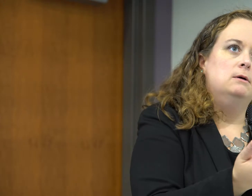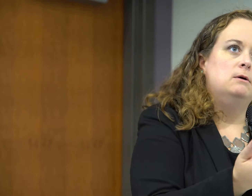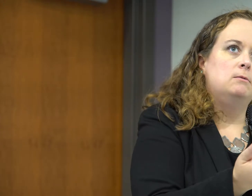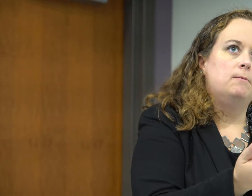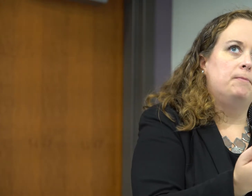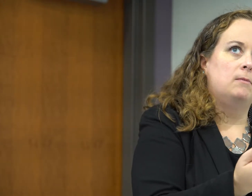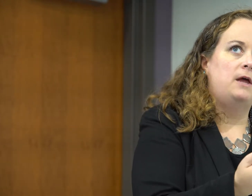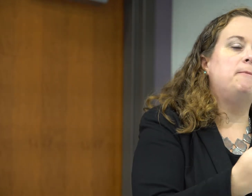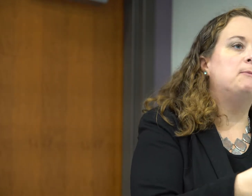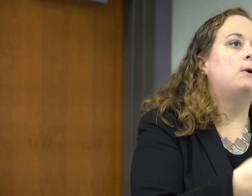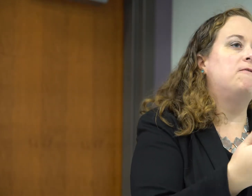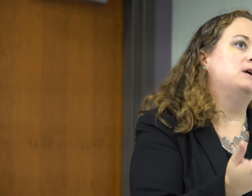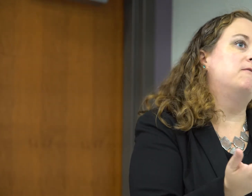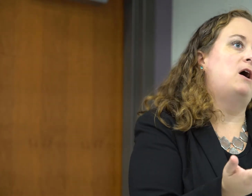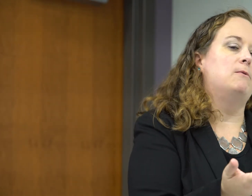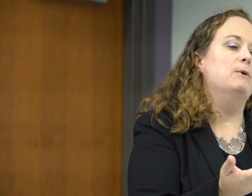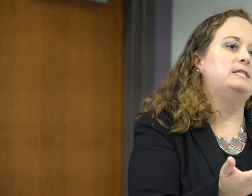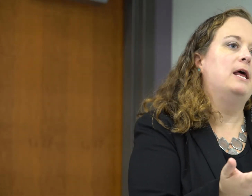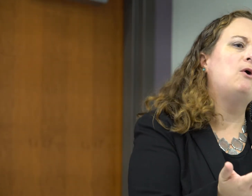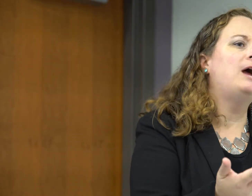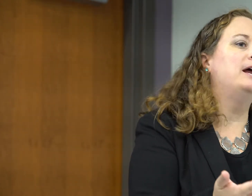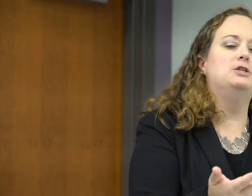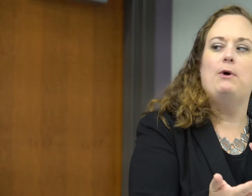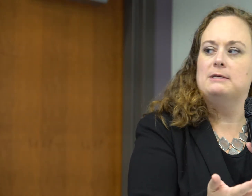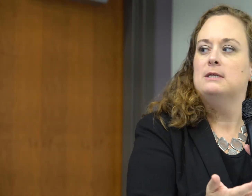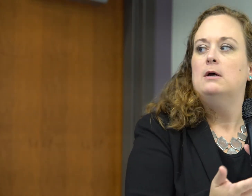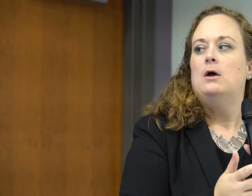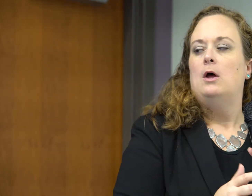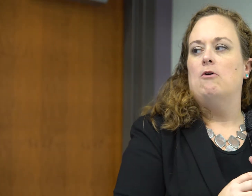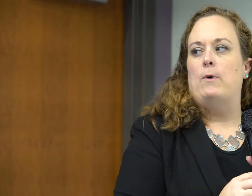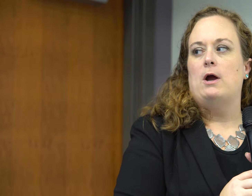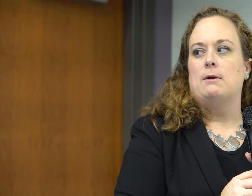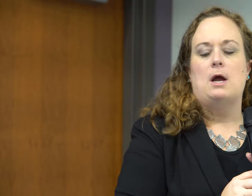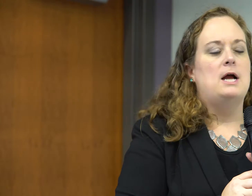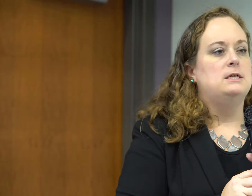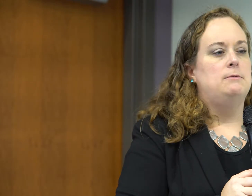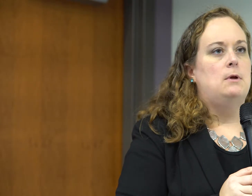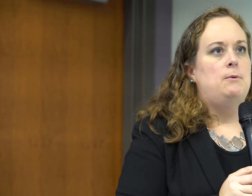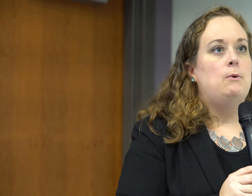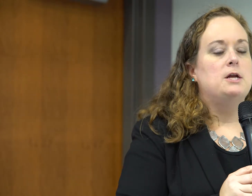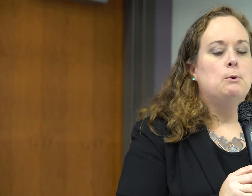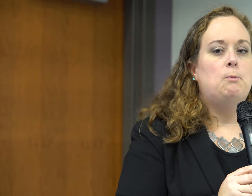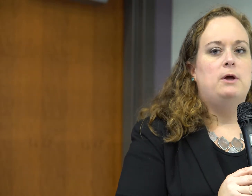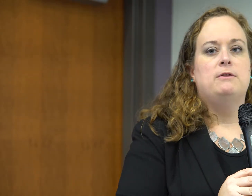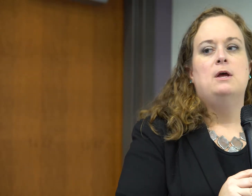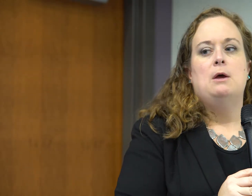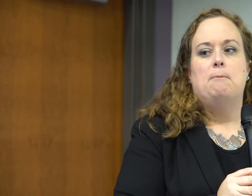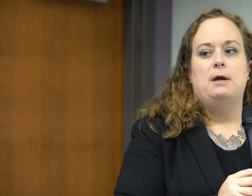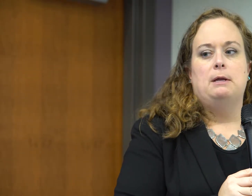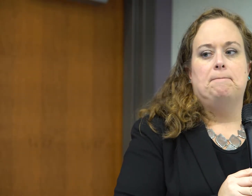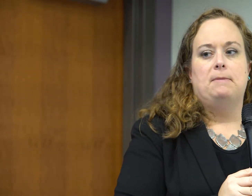is. I think people would often kind of not always say like, oh yeah, I had a choice of where I got to, who I got to room